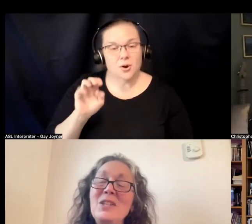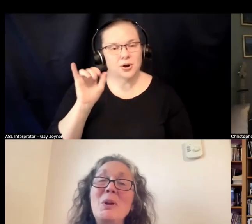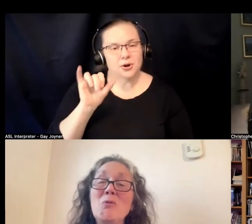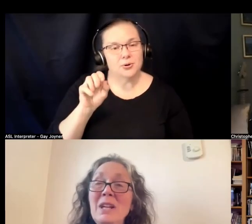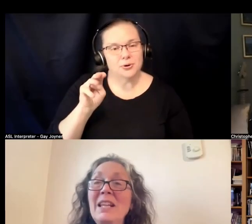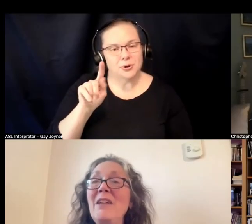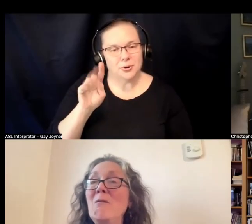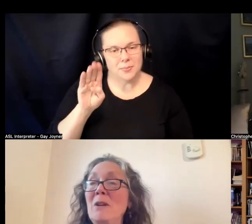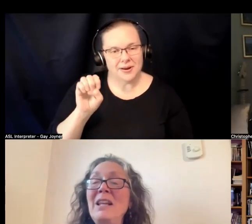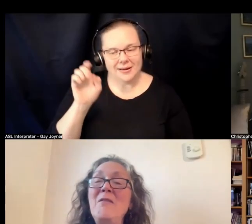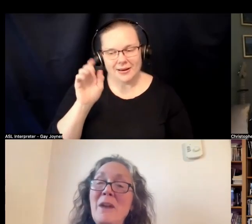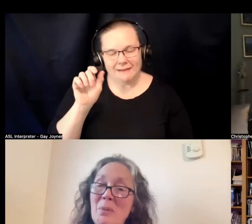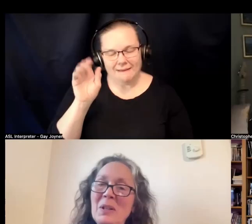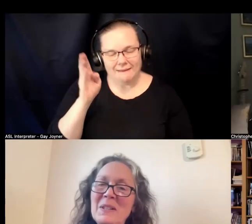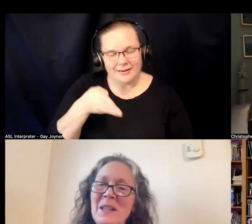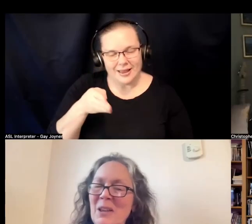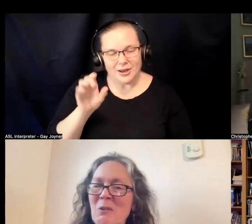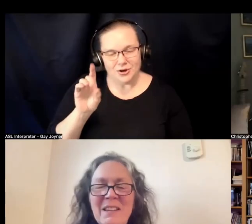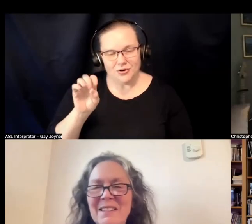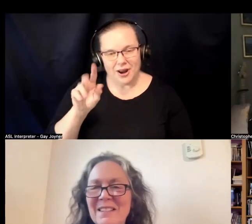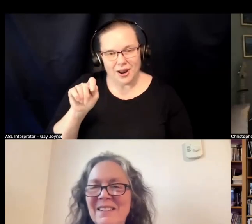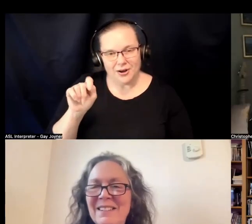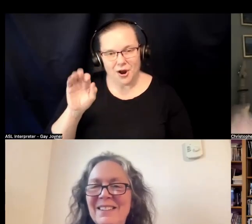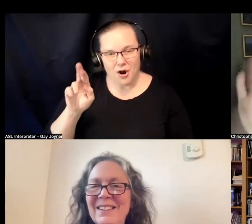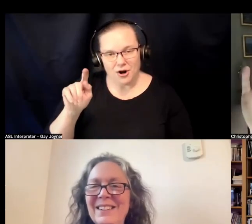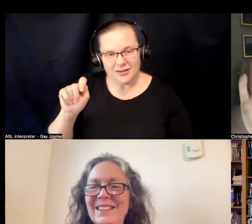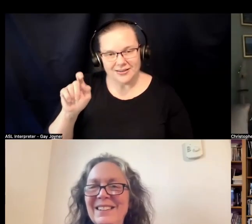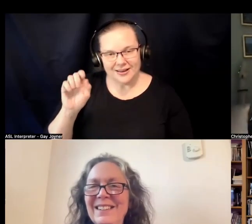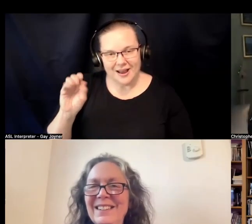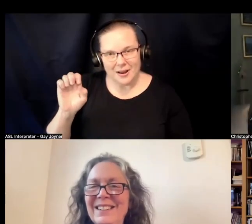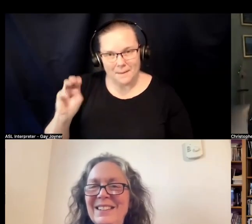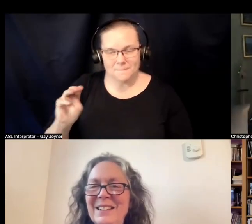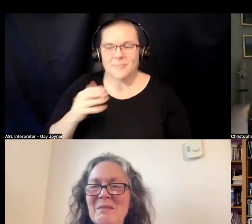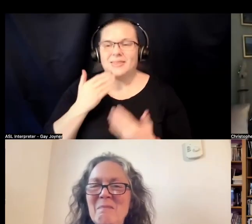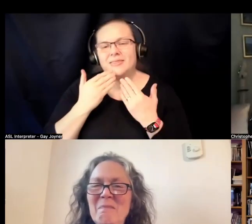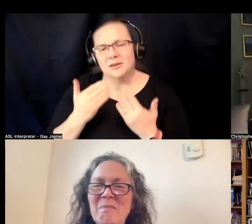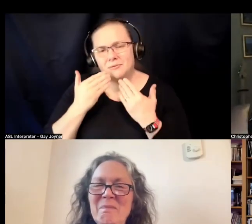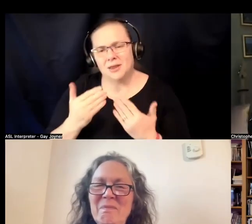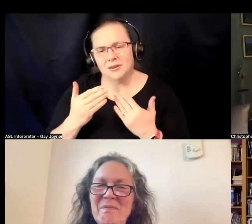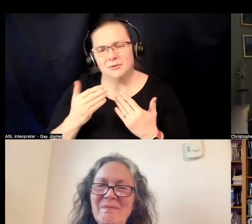today. This has been really, really fabulous. Thank you, Chris. Yeah. Thank Thank you, you. Chris. Yeah.